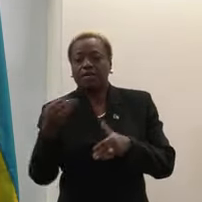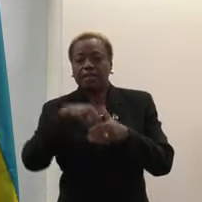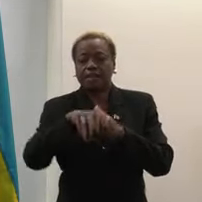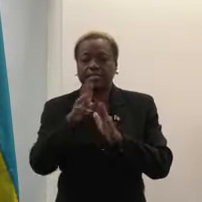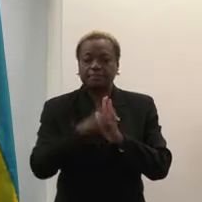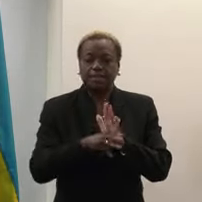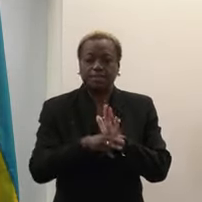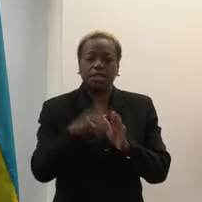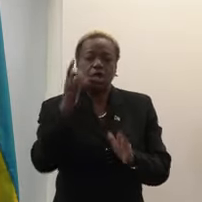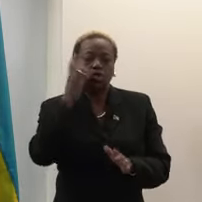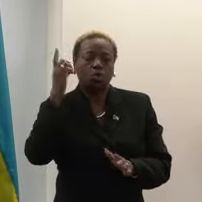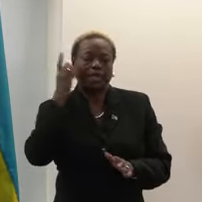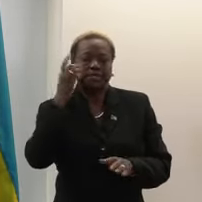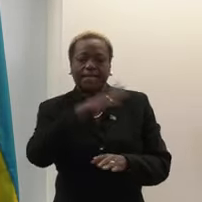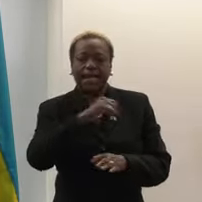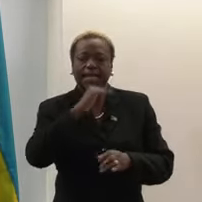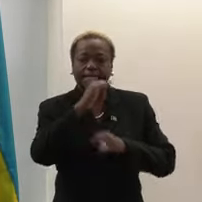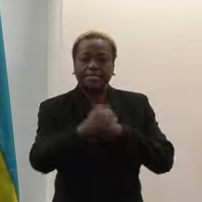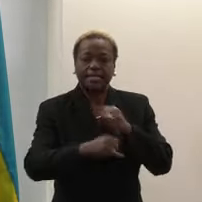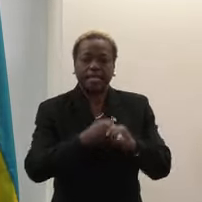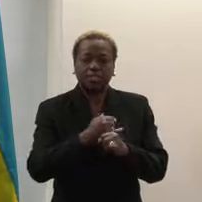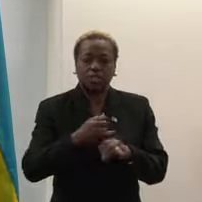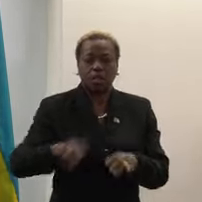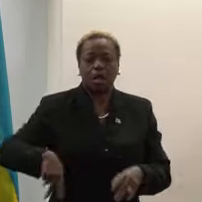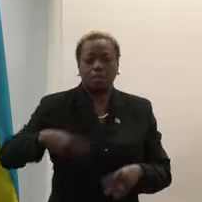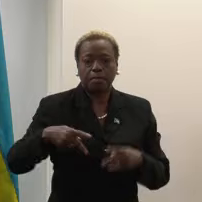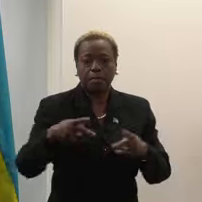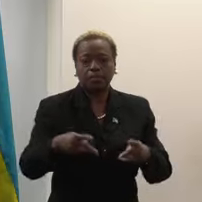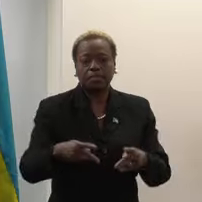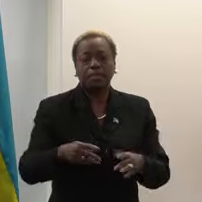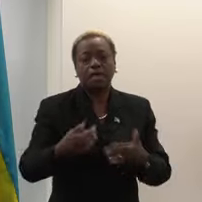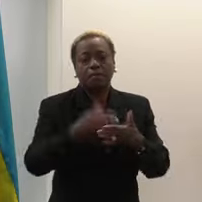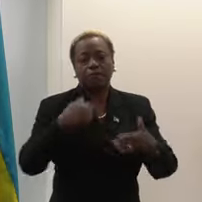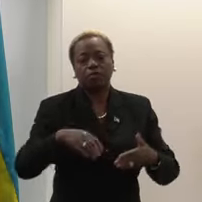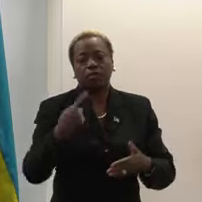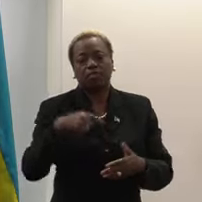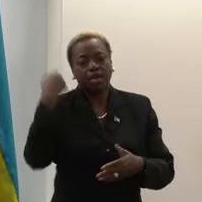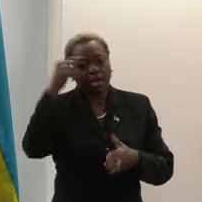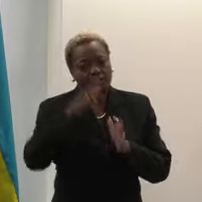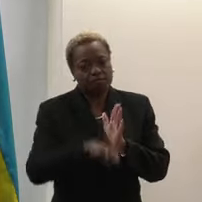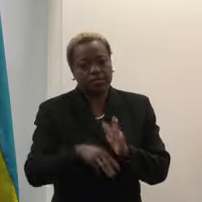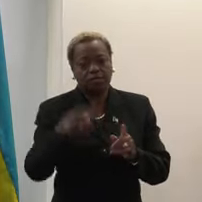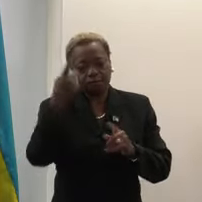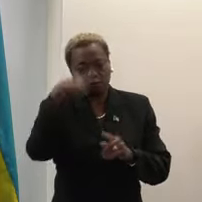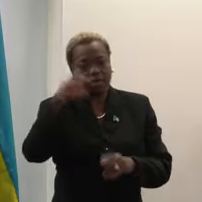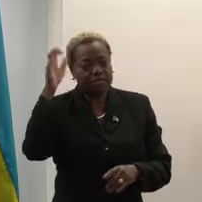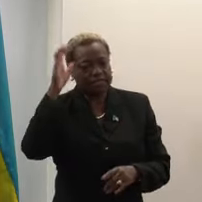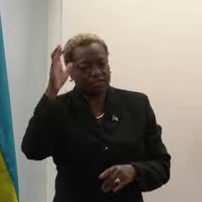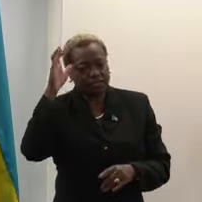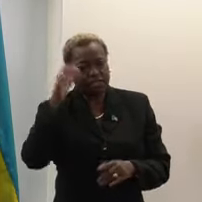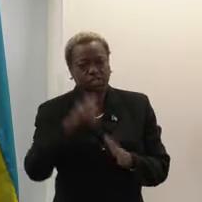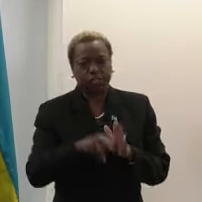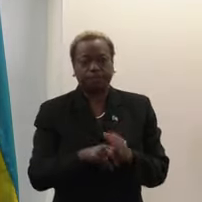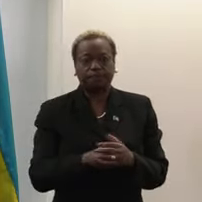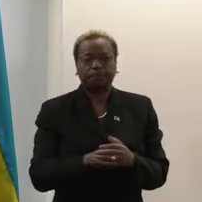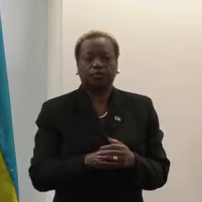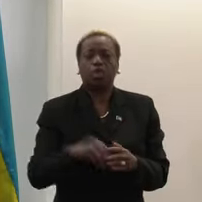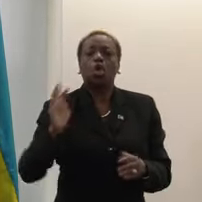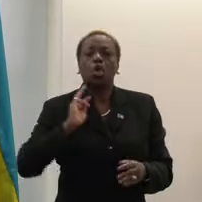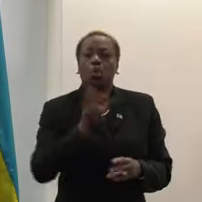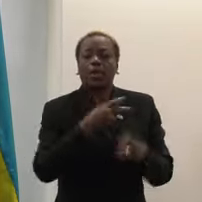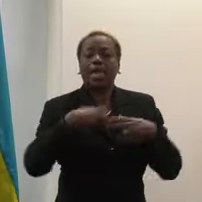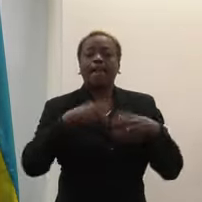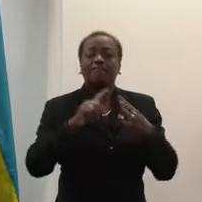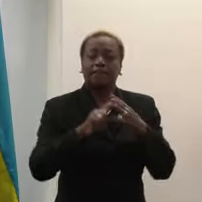investment, domestic and international proposals before the government for consideration. We have